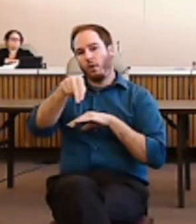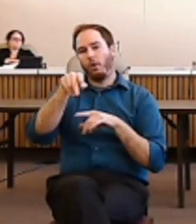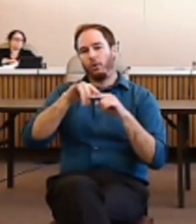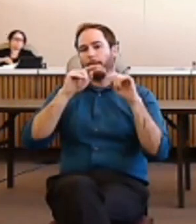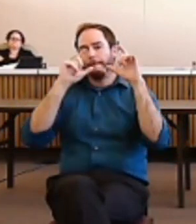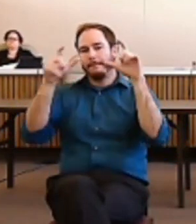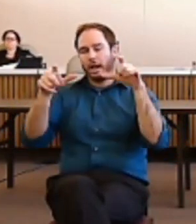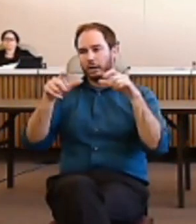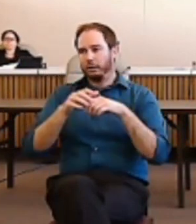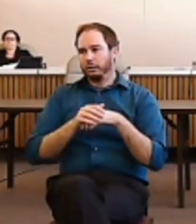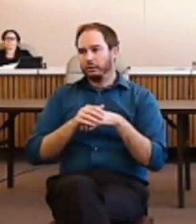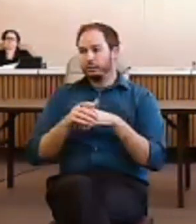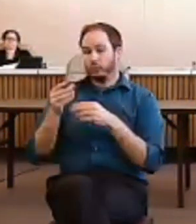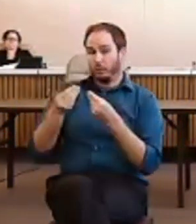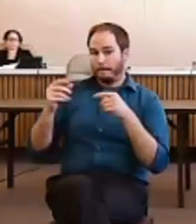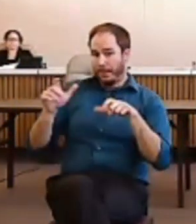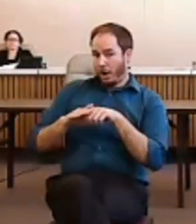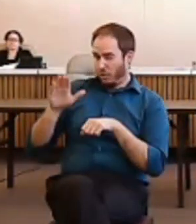Yeah.